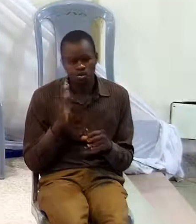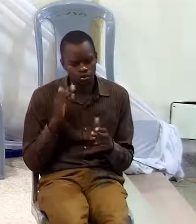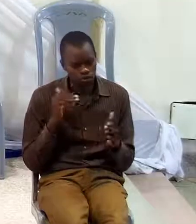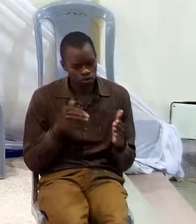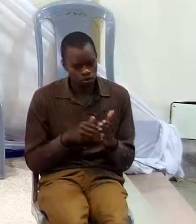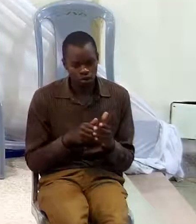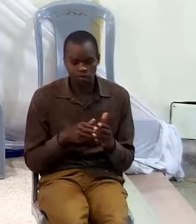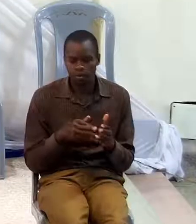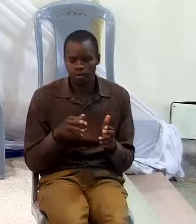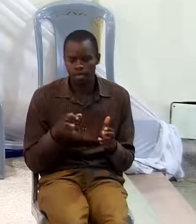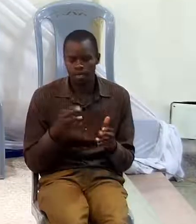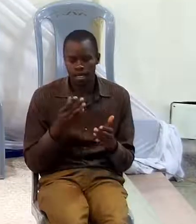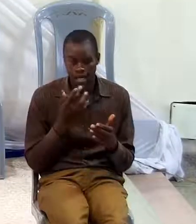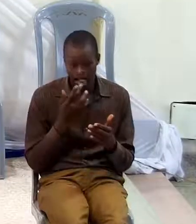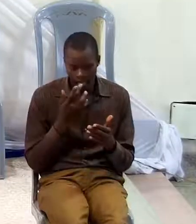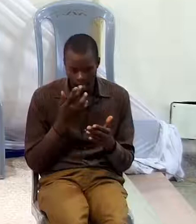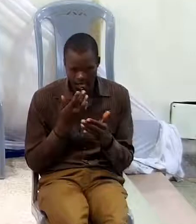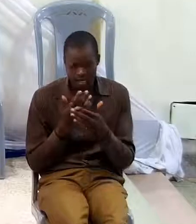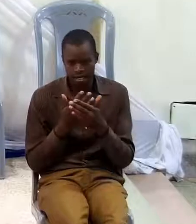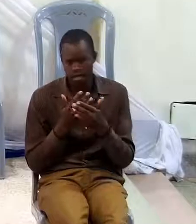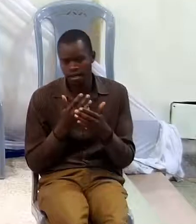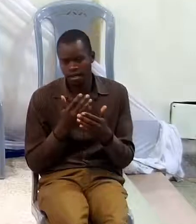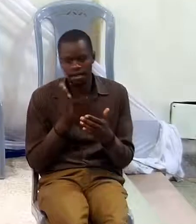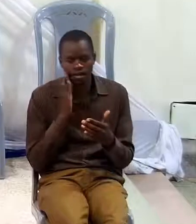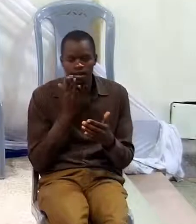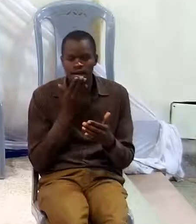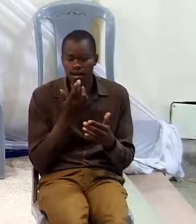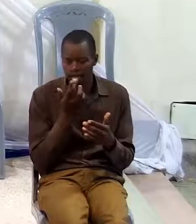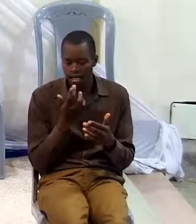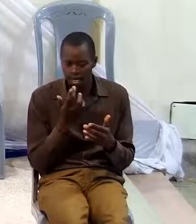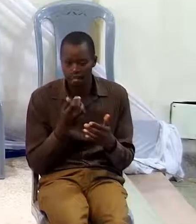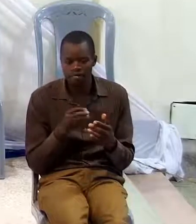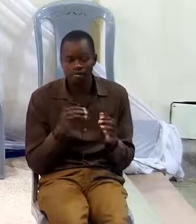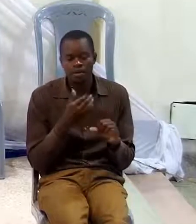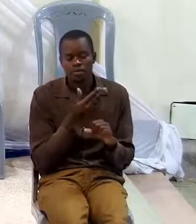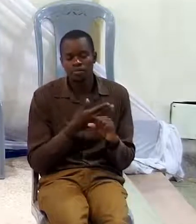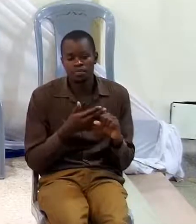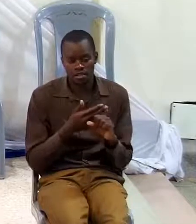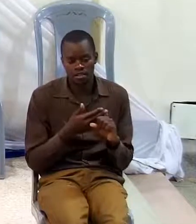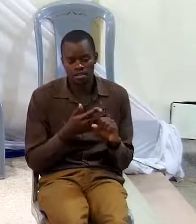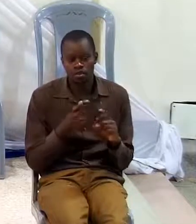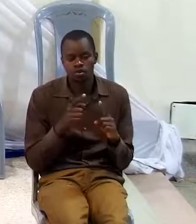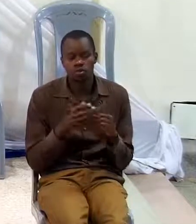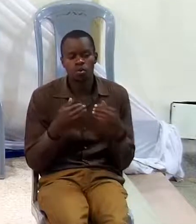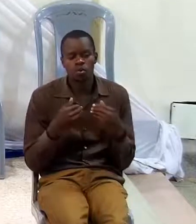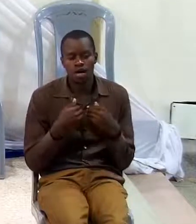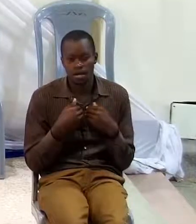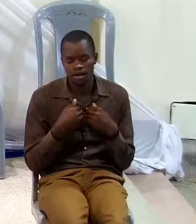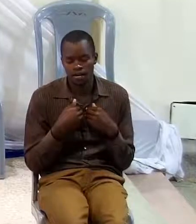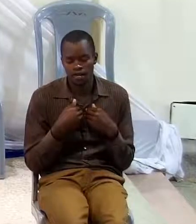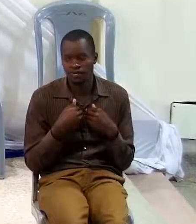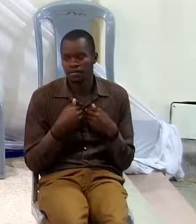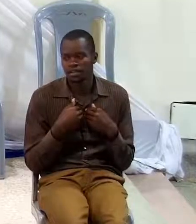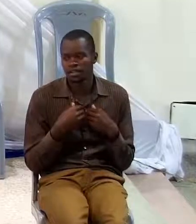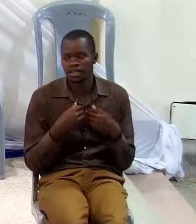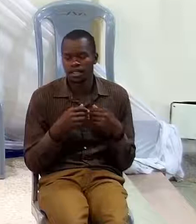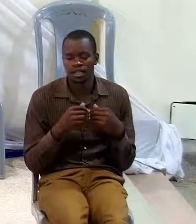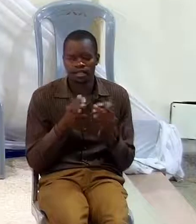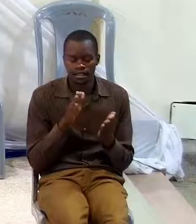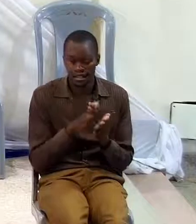it because you want to attain and maintain a healthy body mass